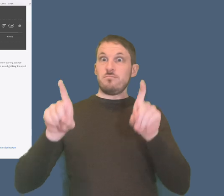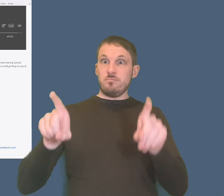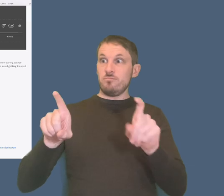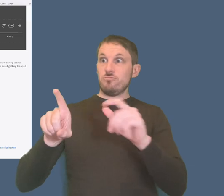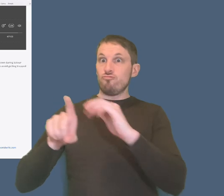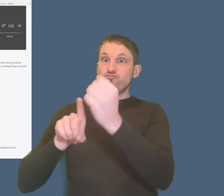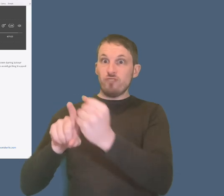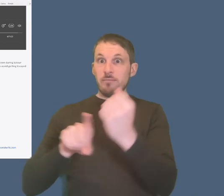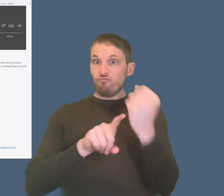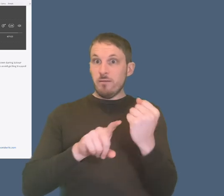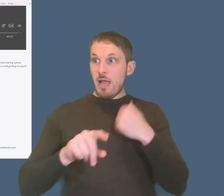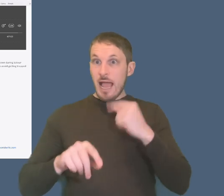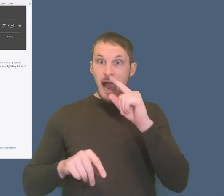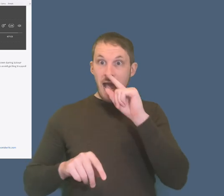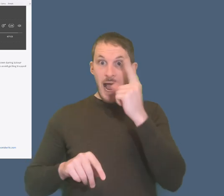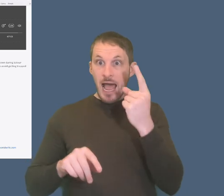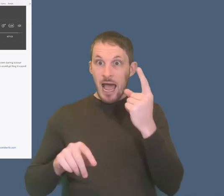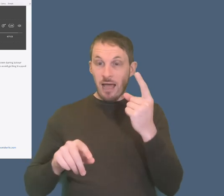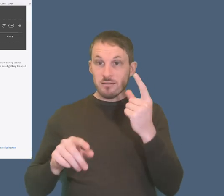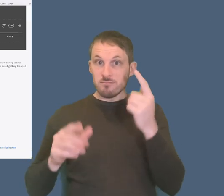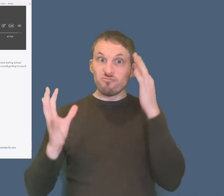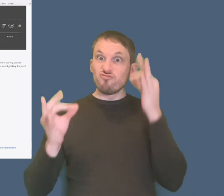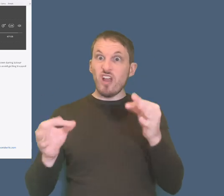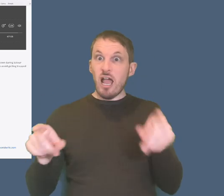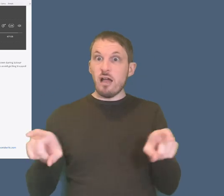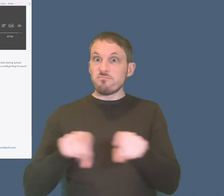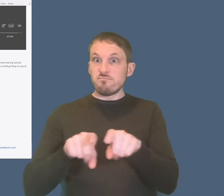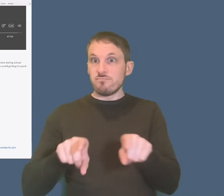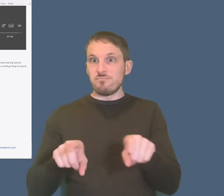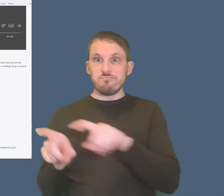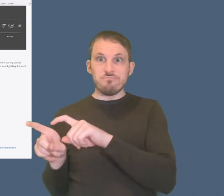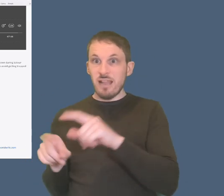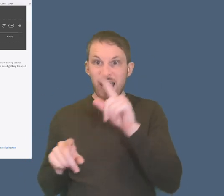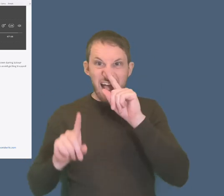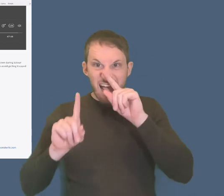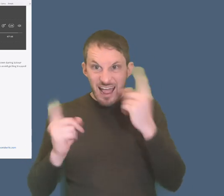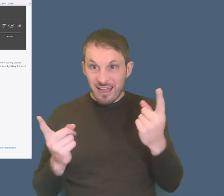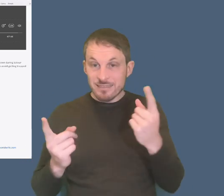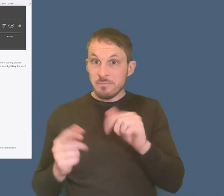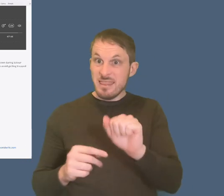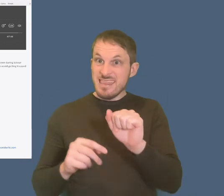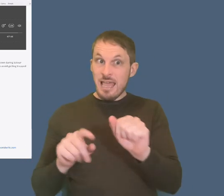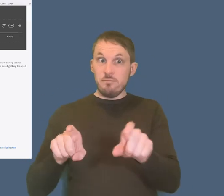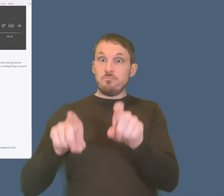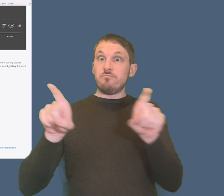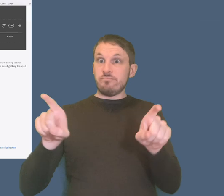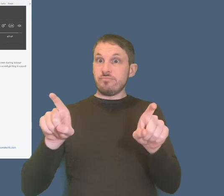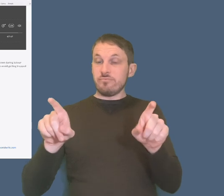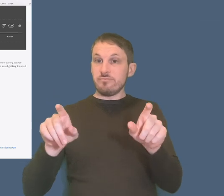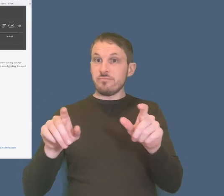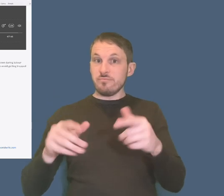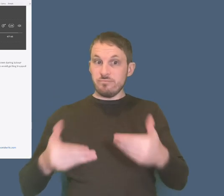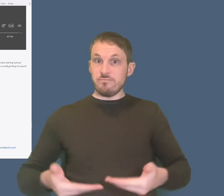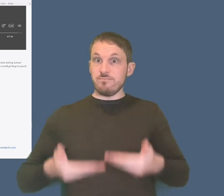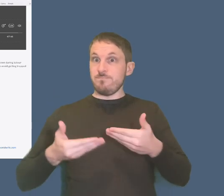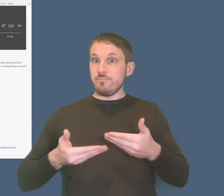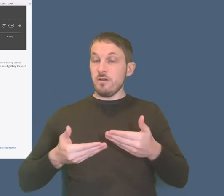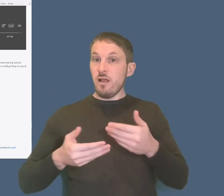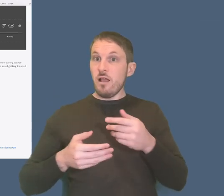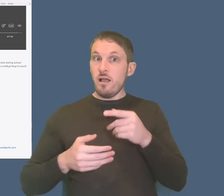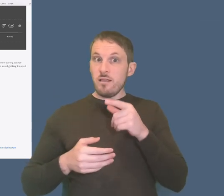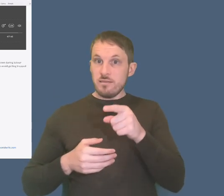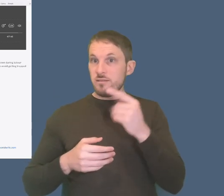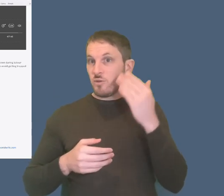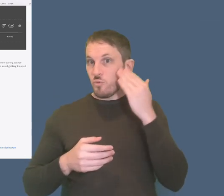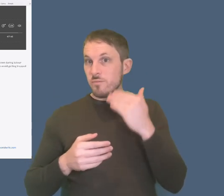they can't get out of. So the characteristic of a lithotomy position is that the woman is required to be